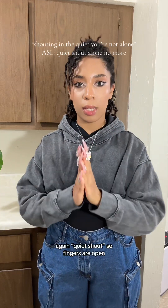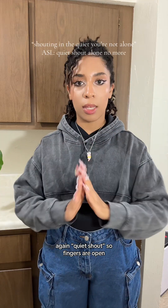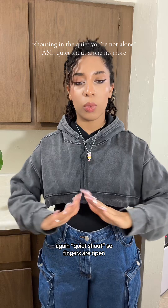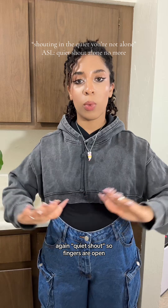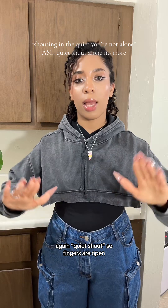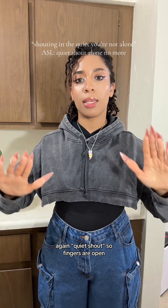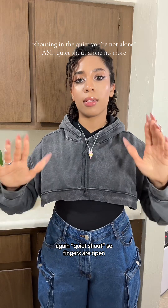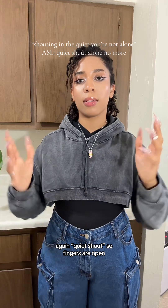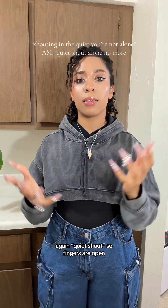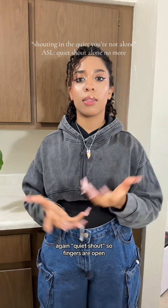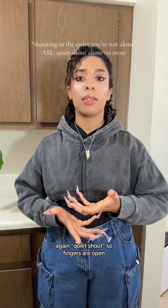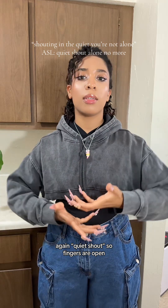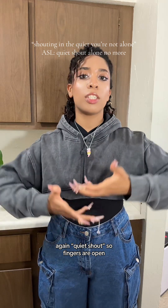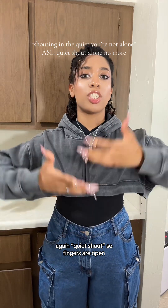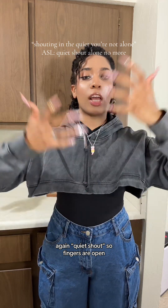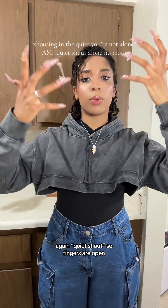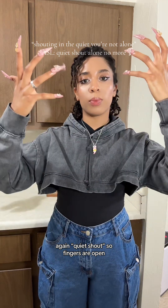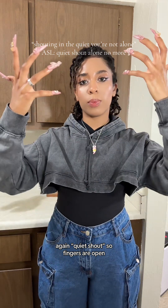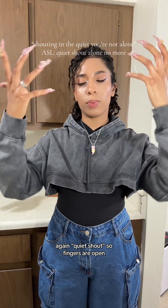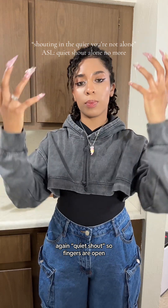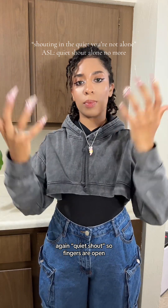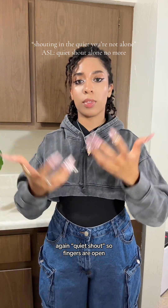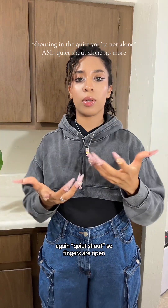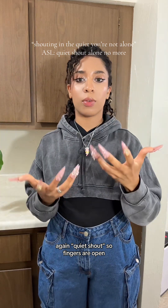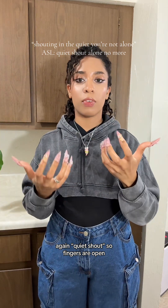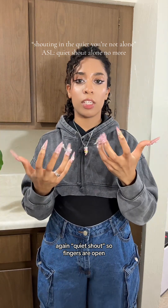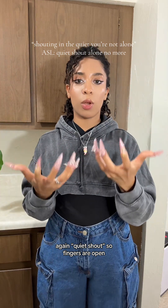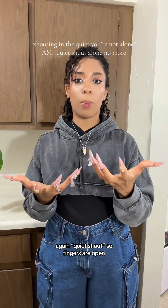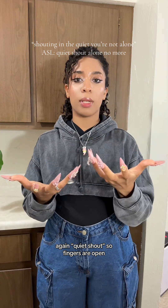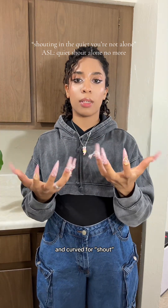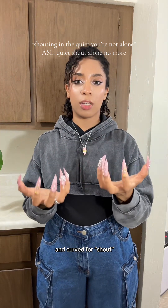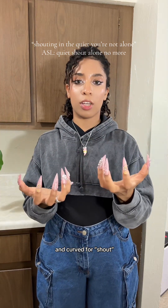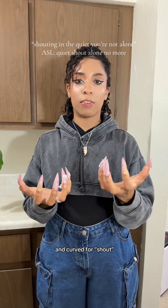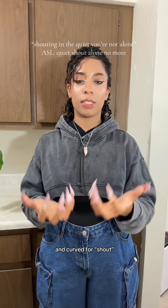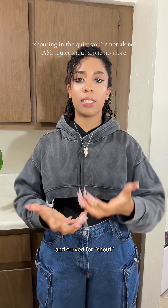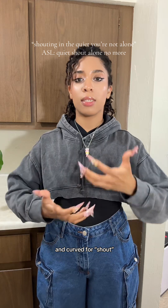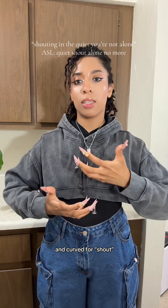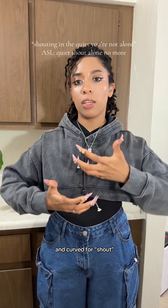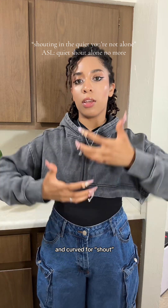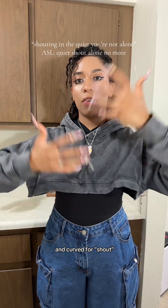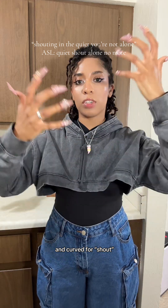Again, quiet, shot. So fingers are open and curved for shot.